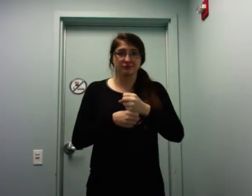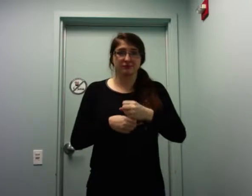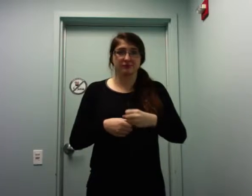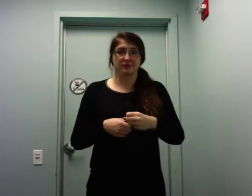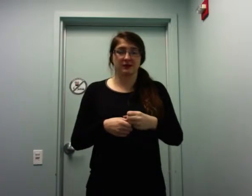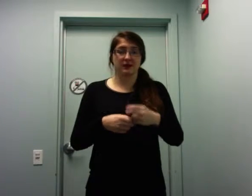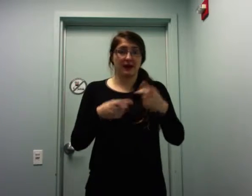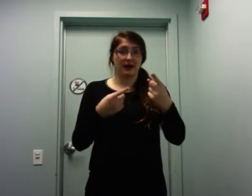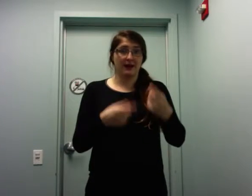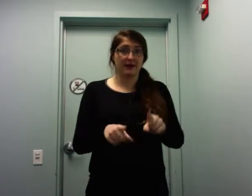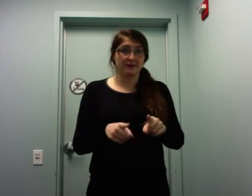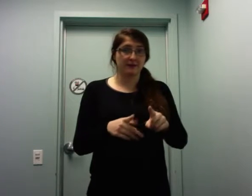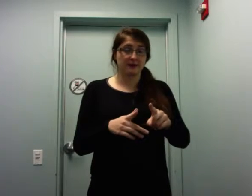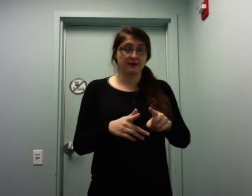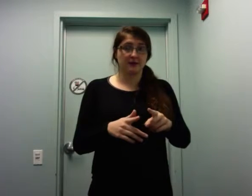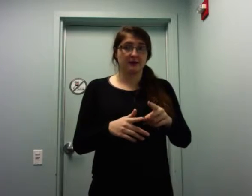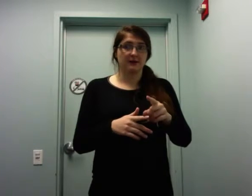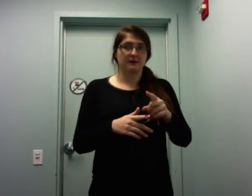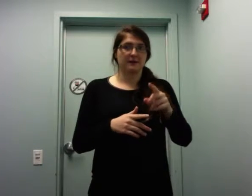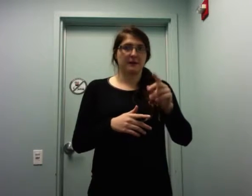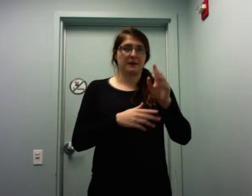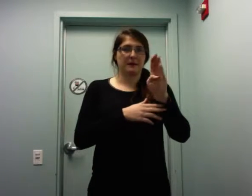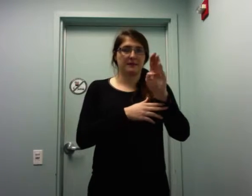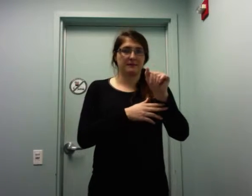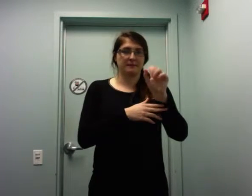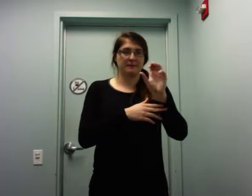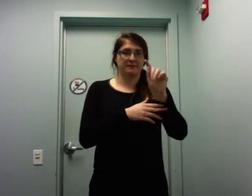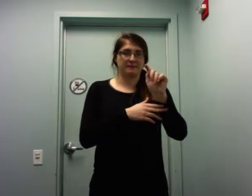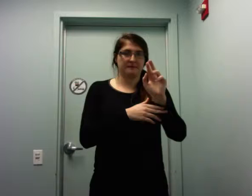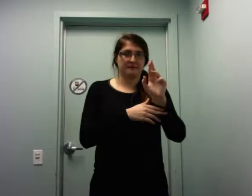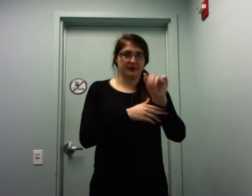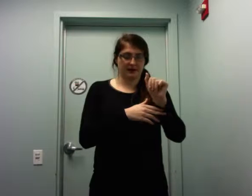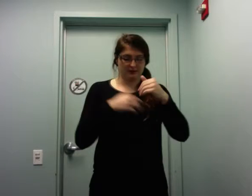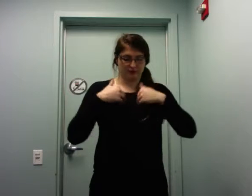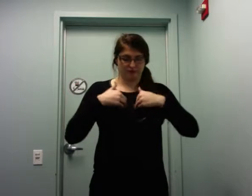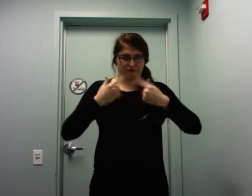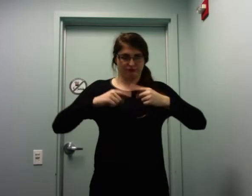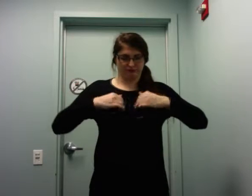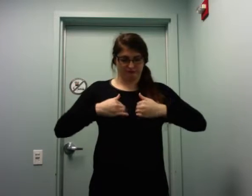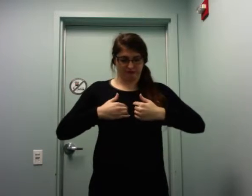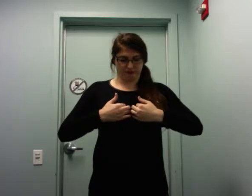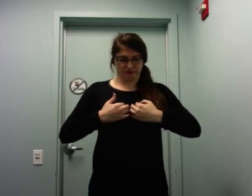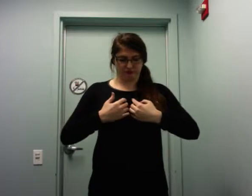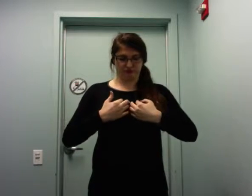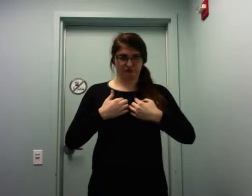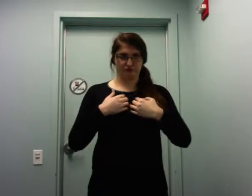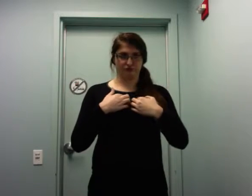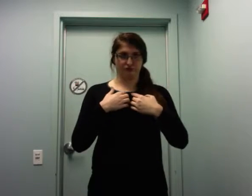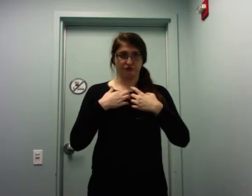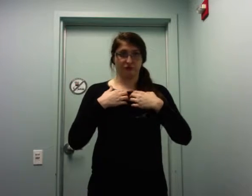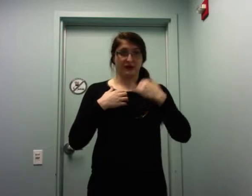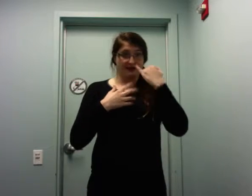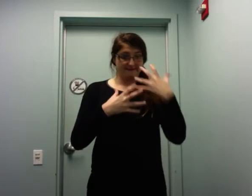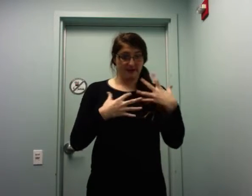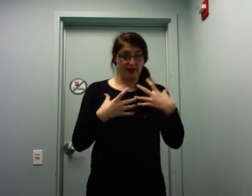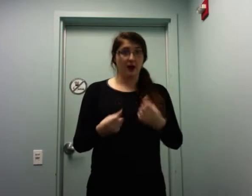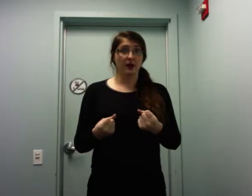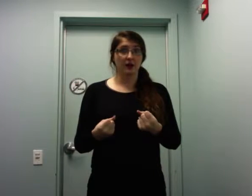a parasitic bacteria that most people already have in their lungs. And when people have a healthy immune system, they constantly keep